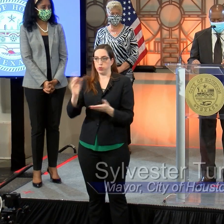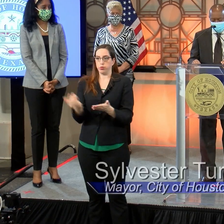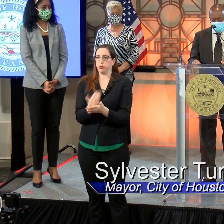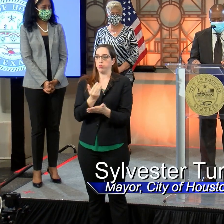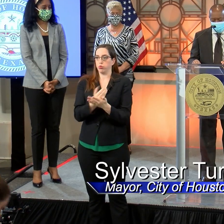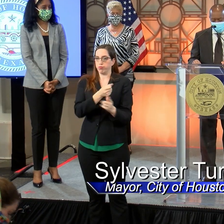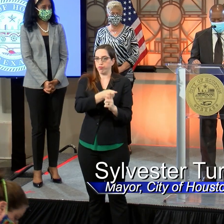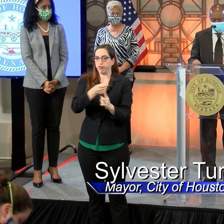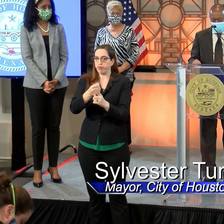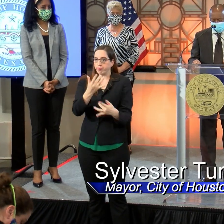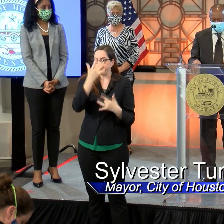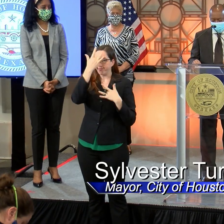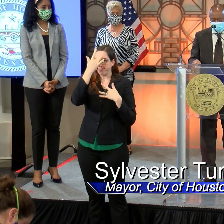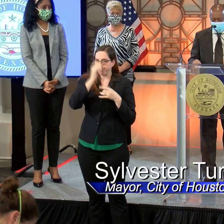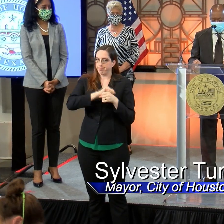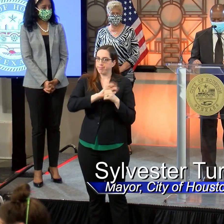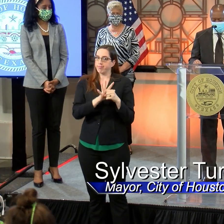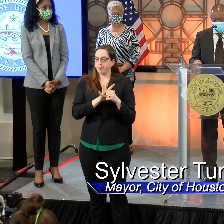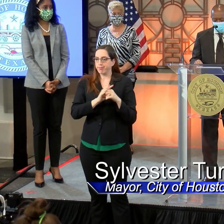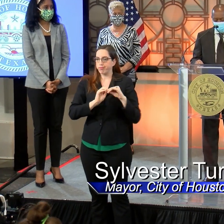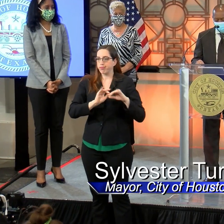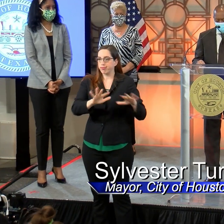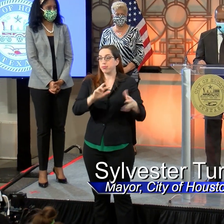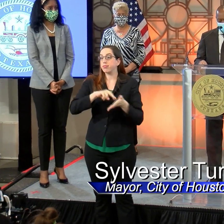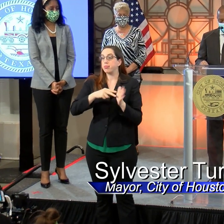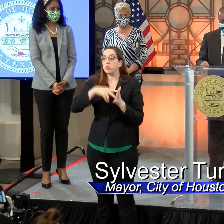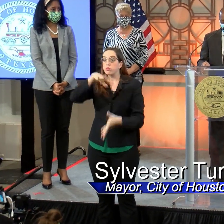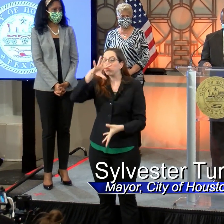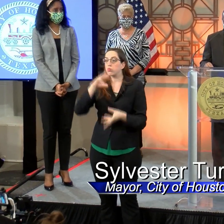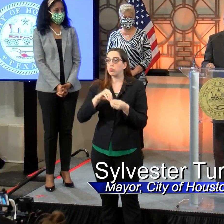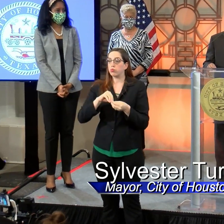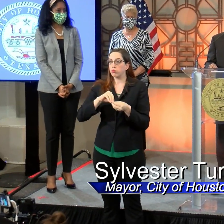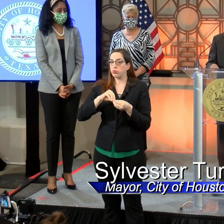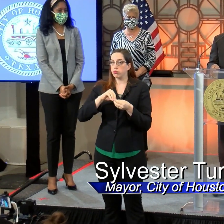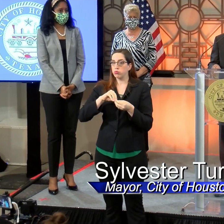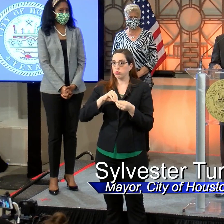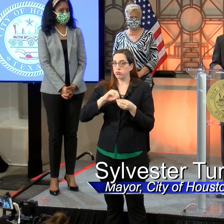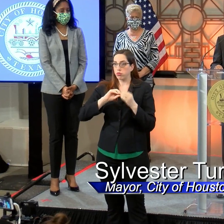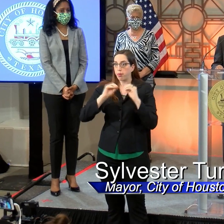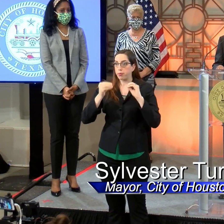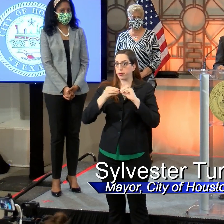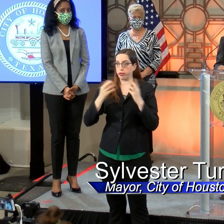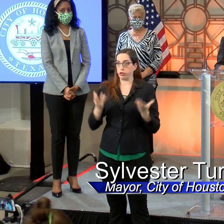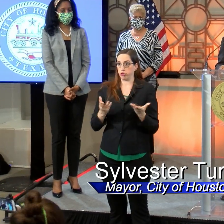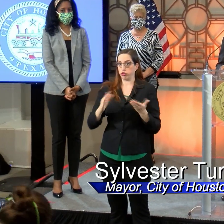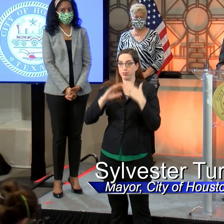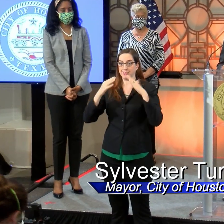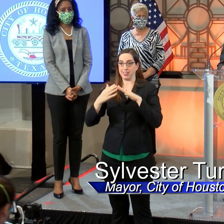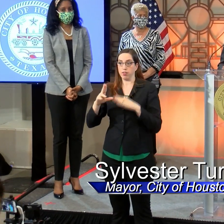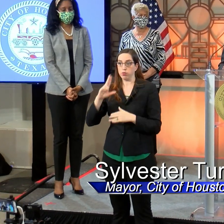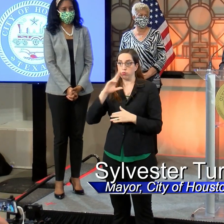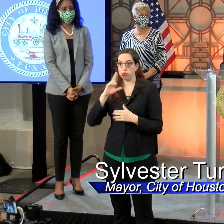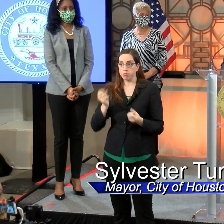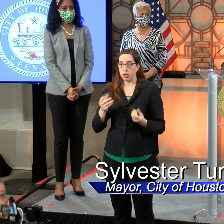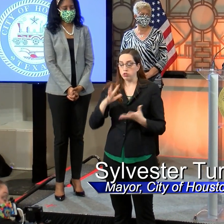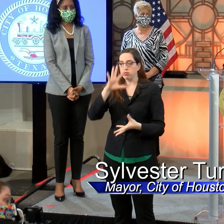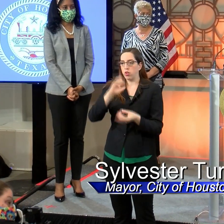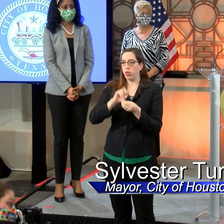new cases of COVID-19, bringing the total case count in the city of Houston